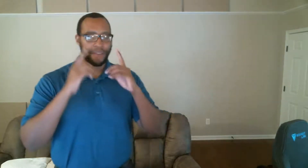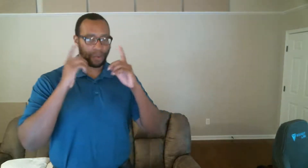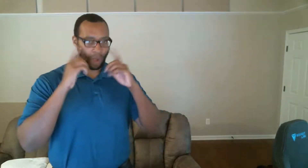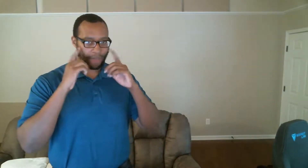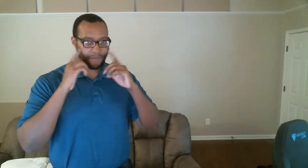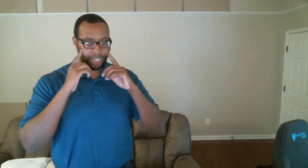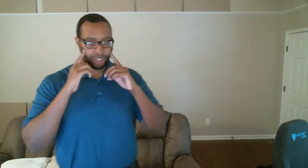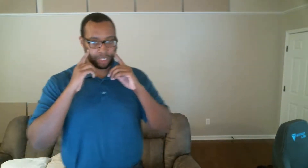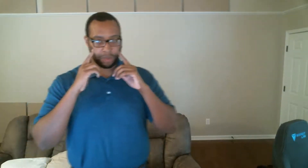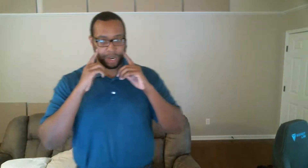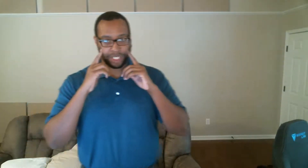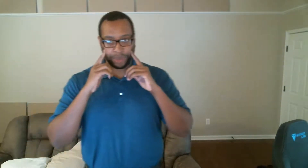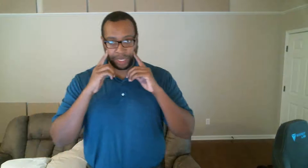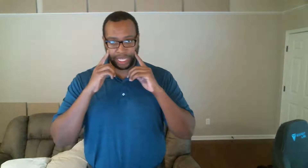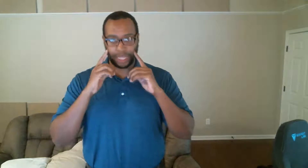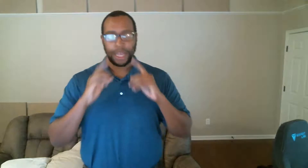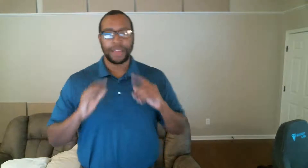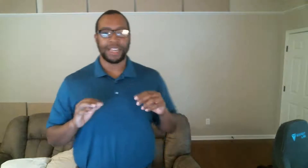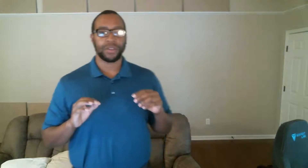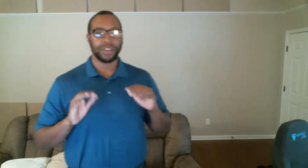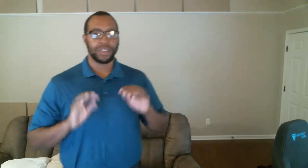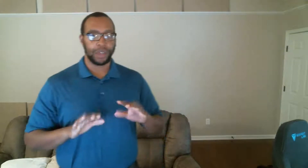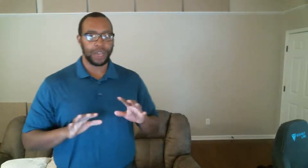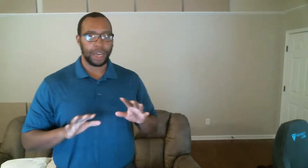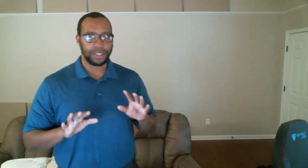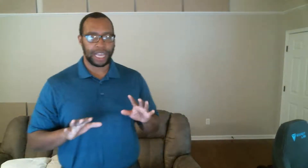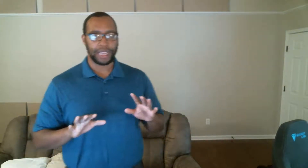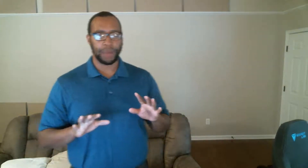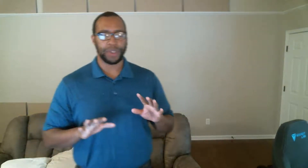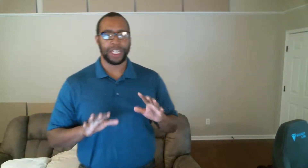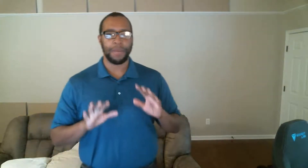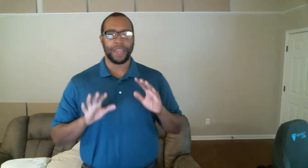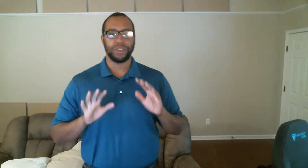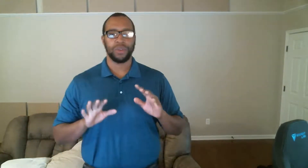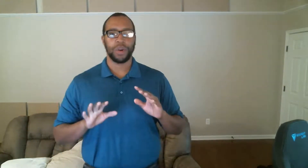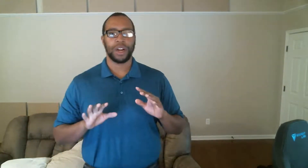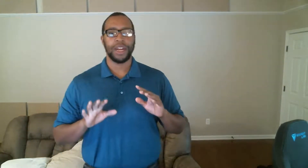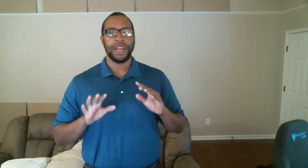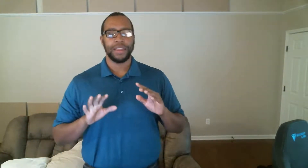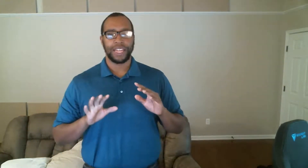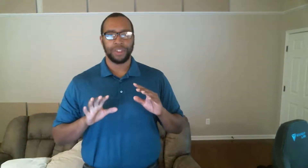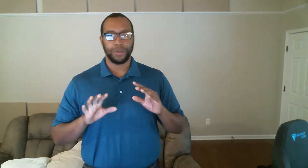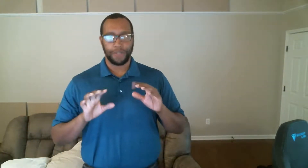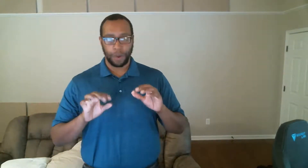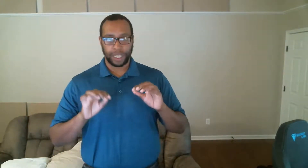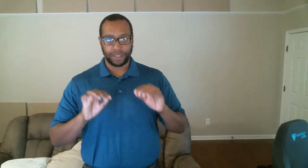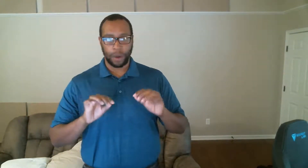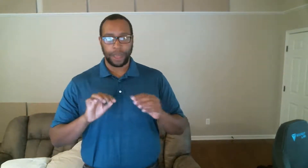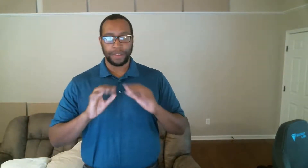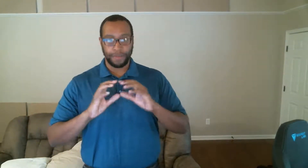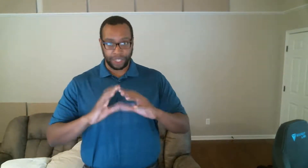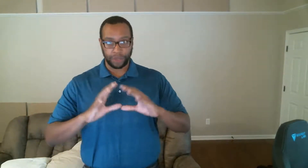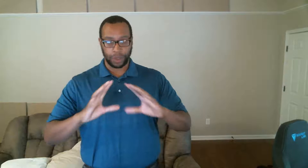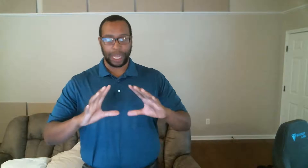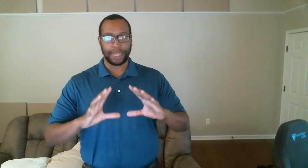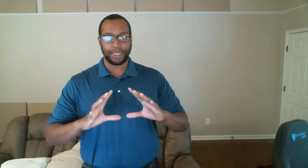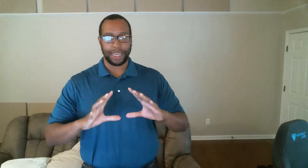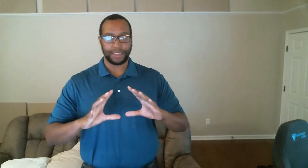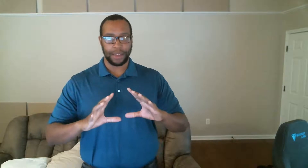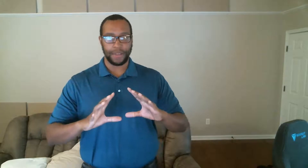right facial expression with it. That's going to slow down your sign language and make sure that you focus on the visual context of it and